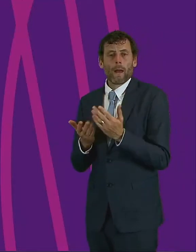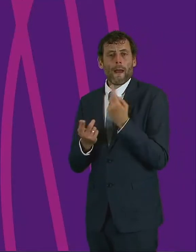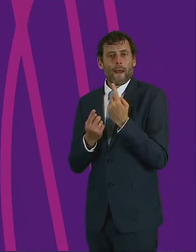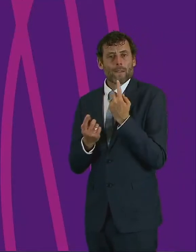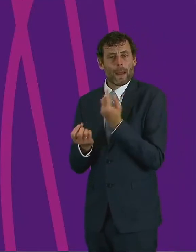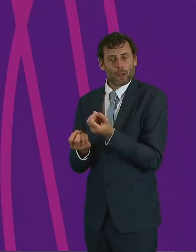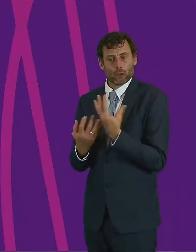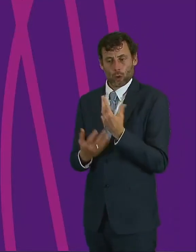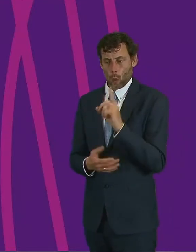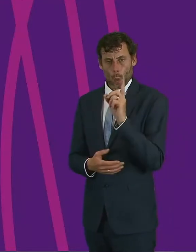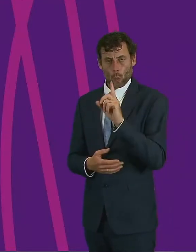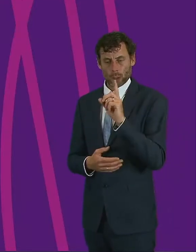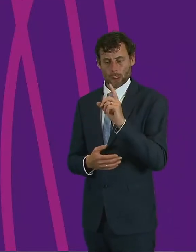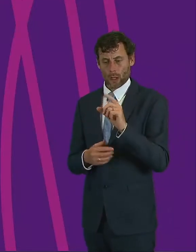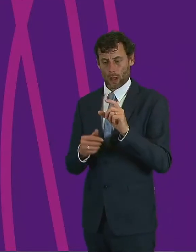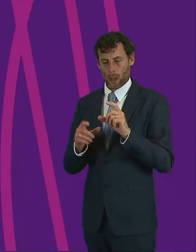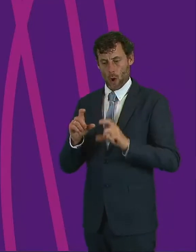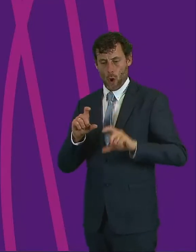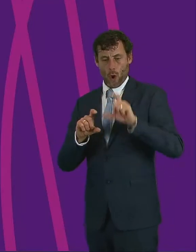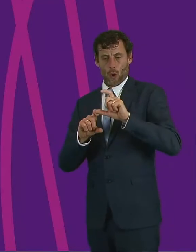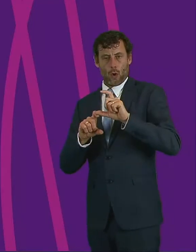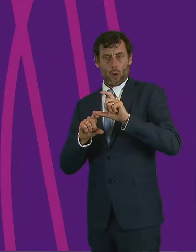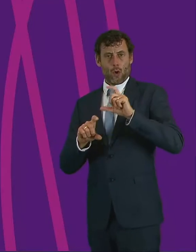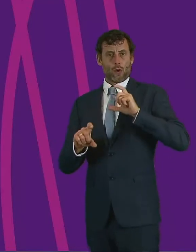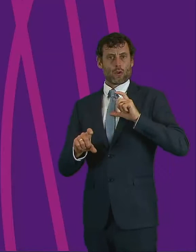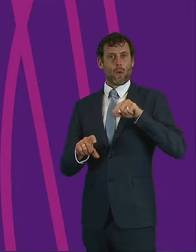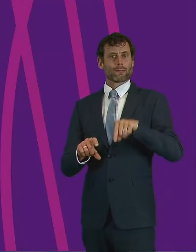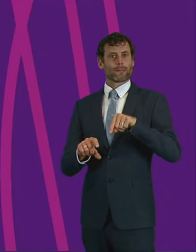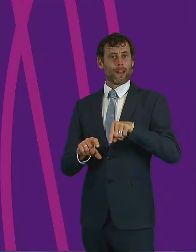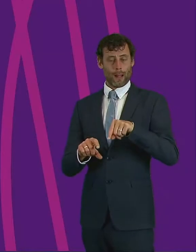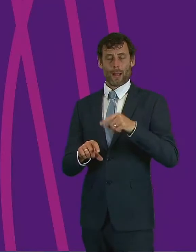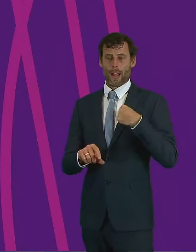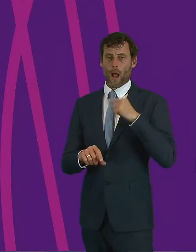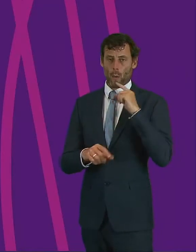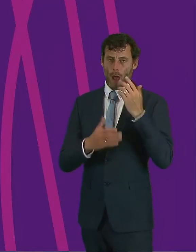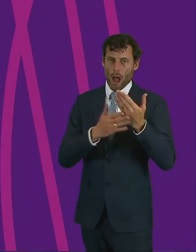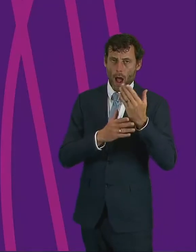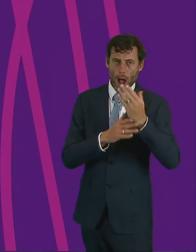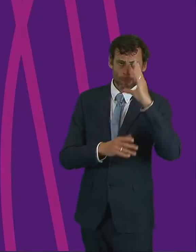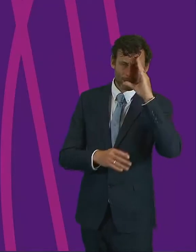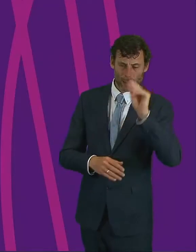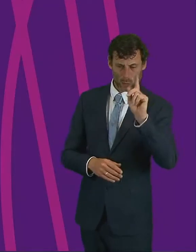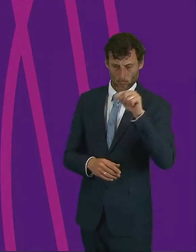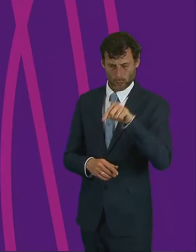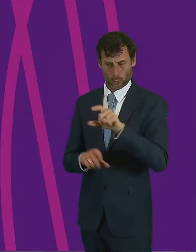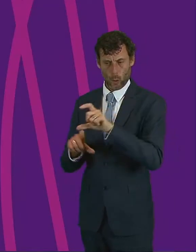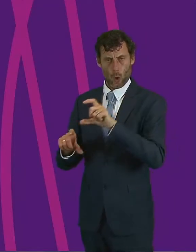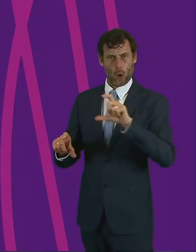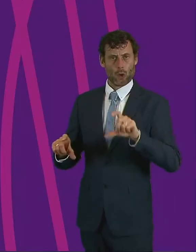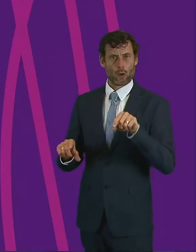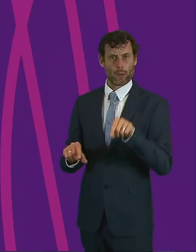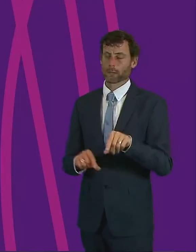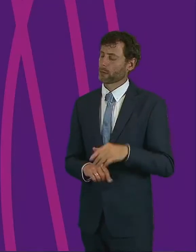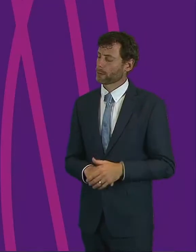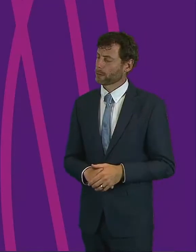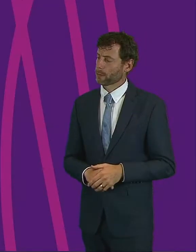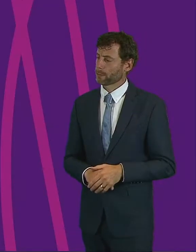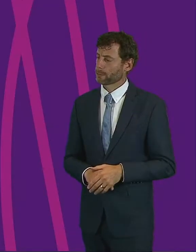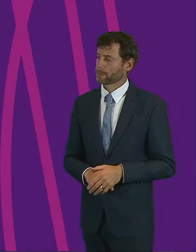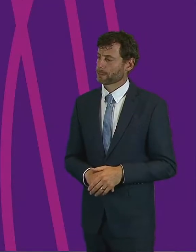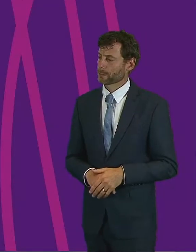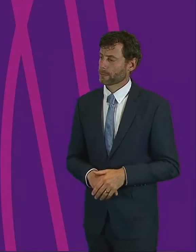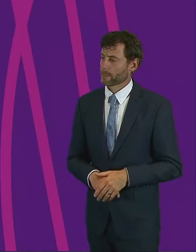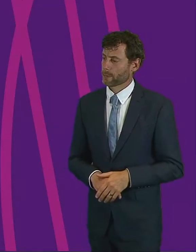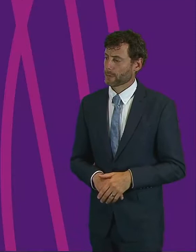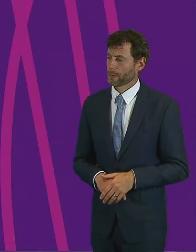on the consequential position, and I'll of course continue to keep Parliament updated. Presiding Officer, I should also stress that it is